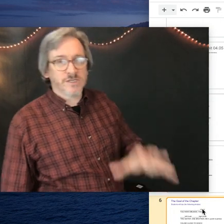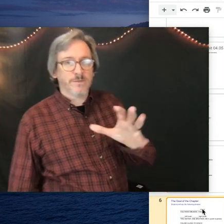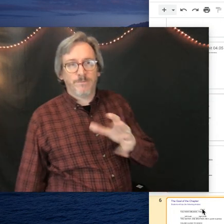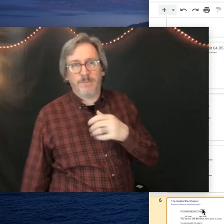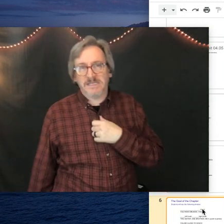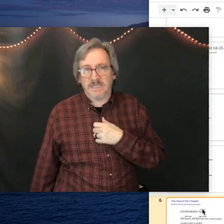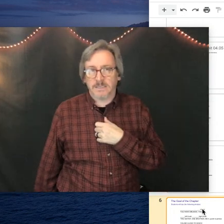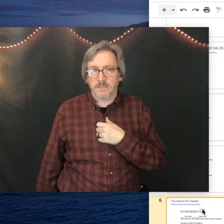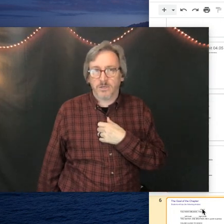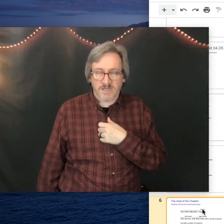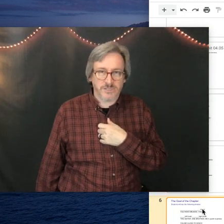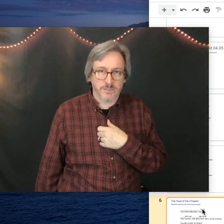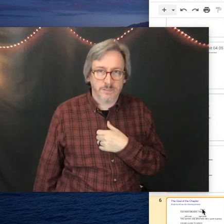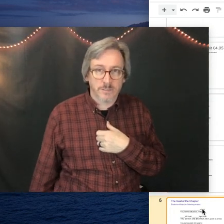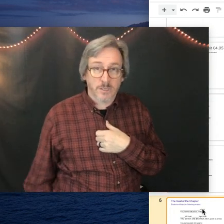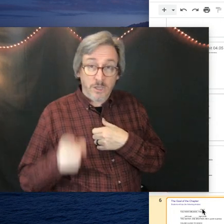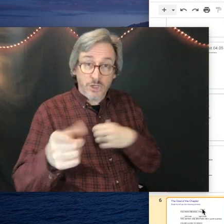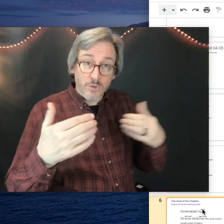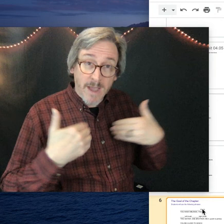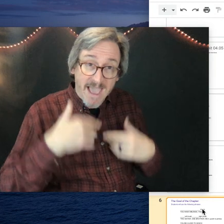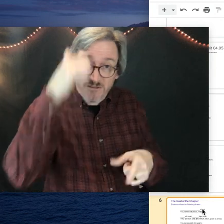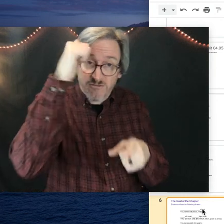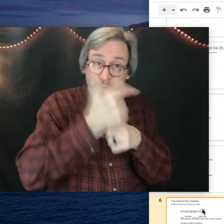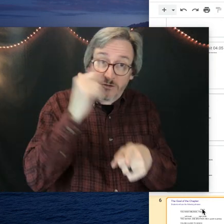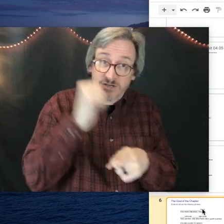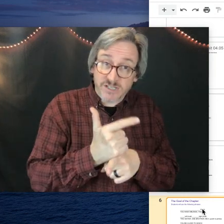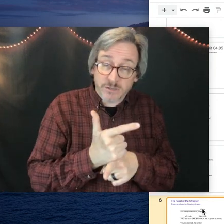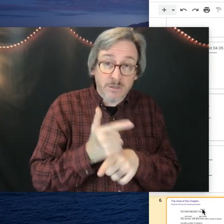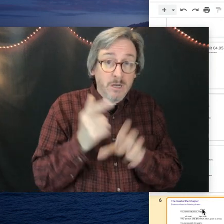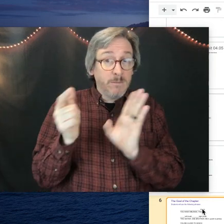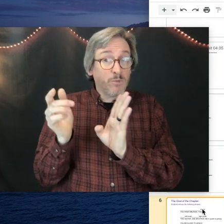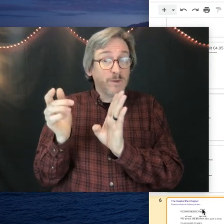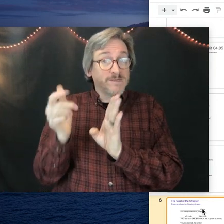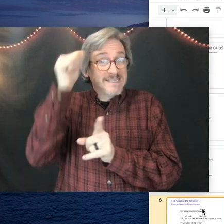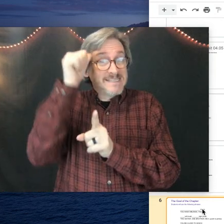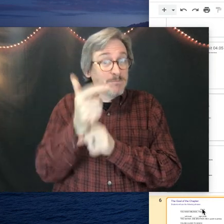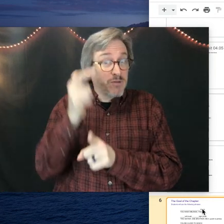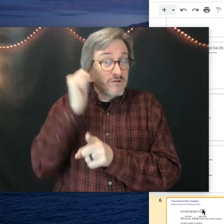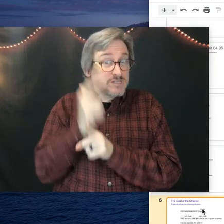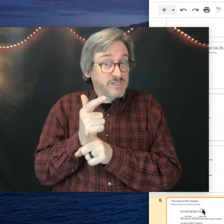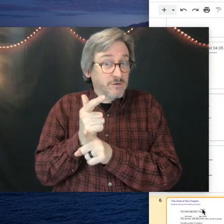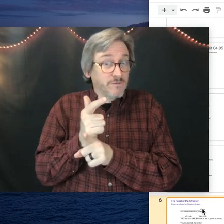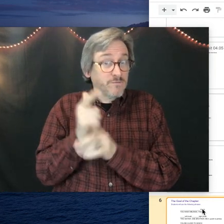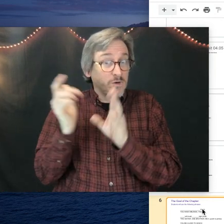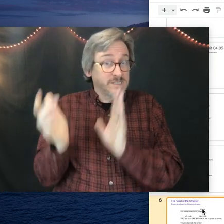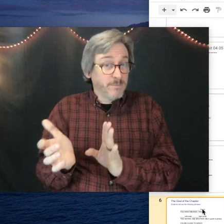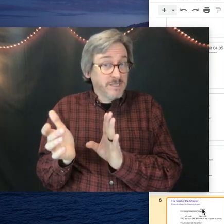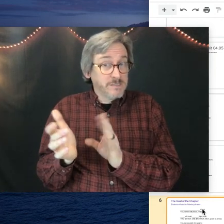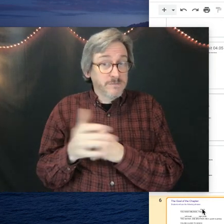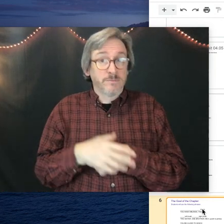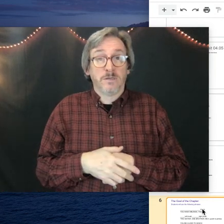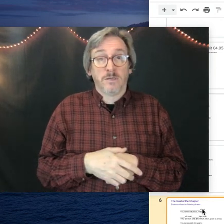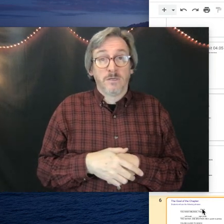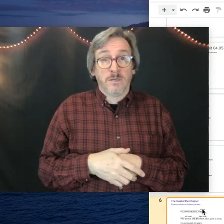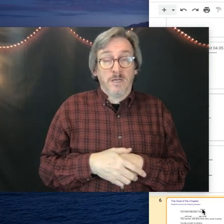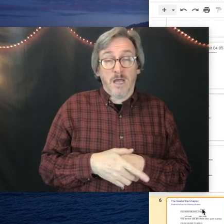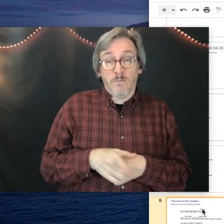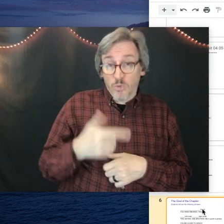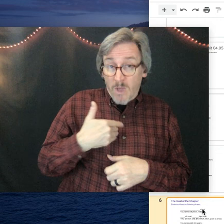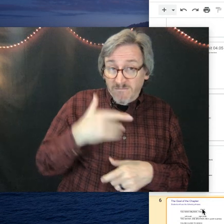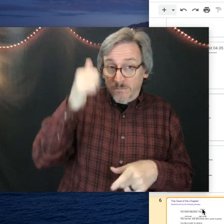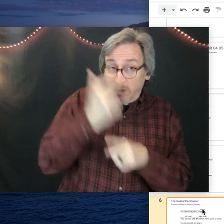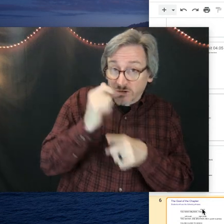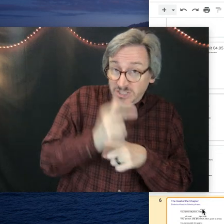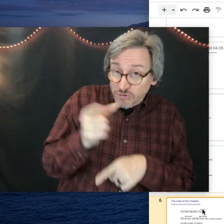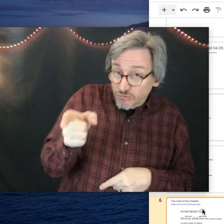So here's some basic questions. You have brother, sister. Remember, we're using brother, sister for siblings.